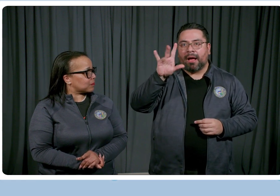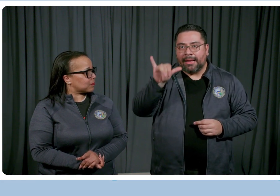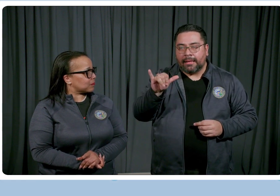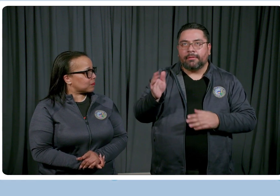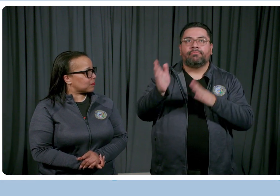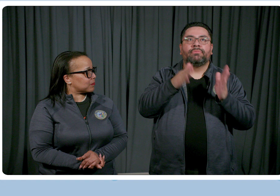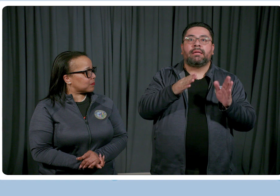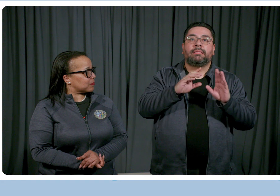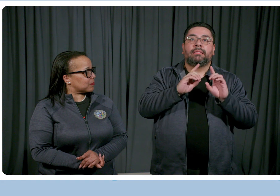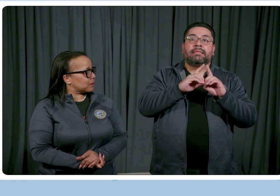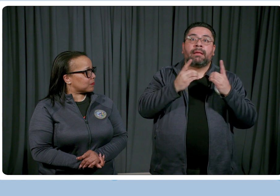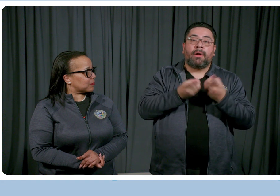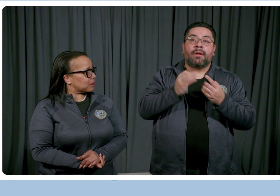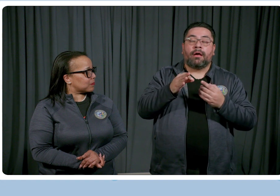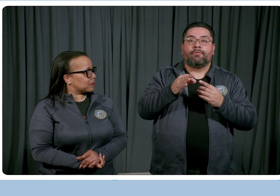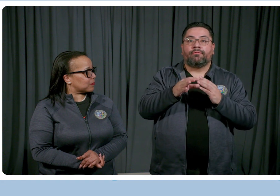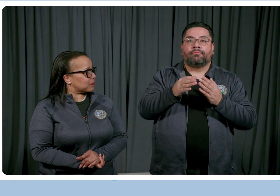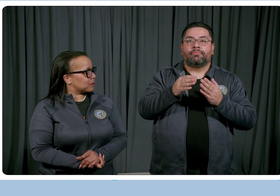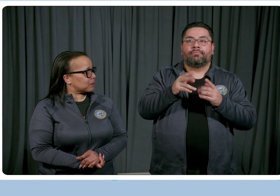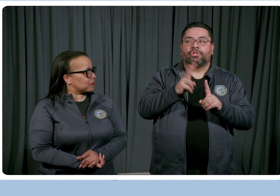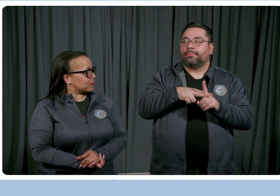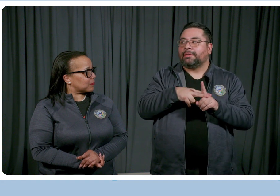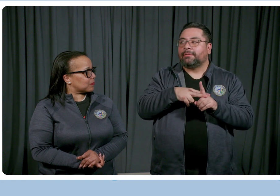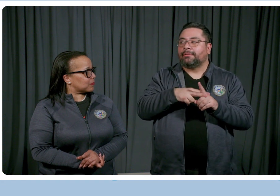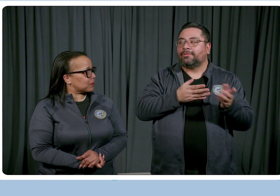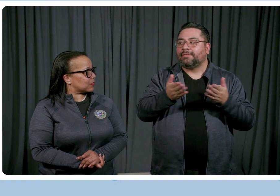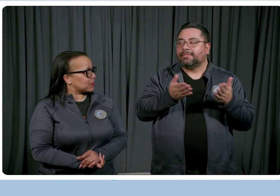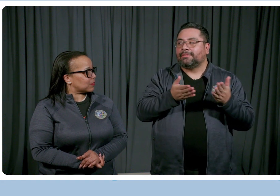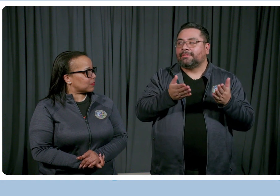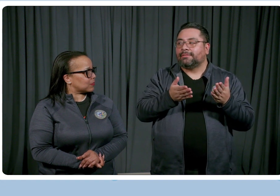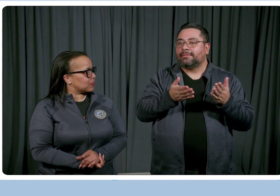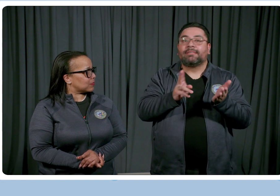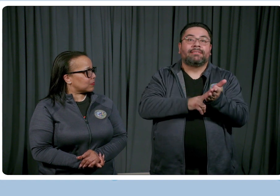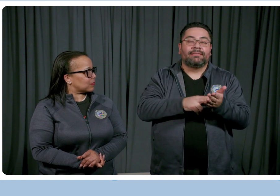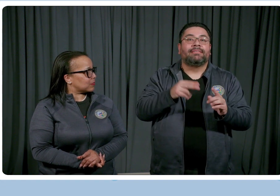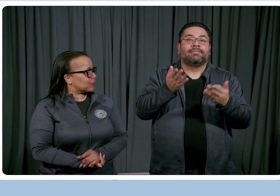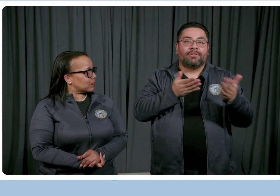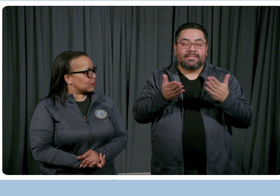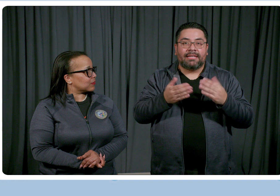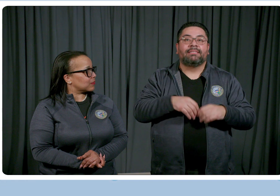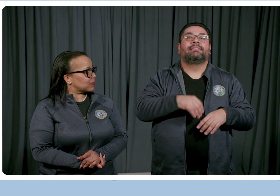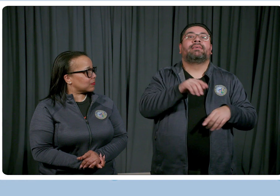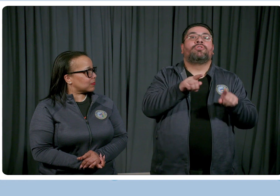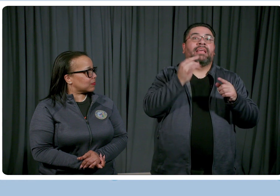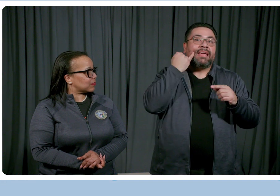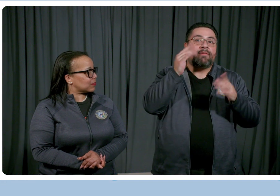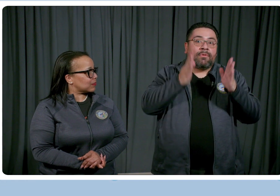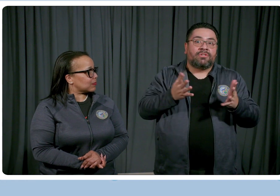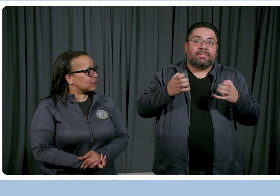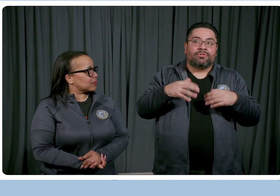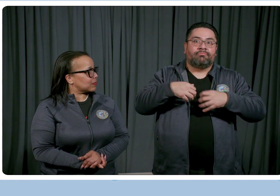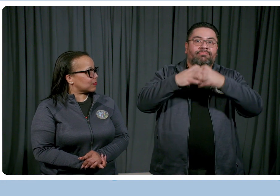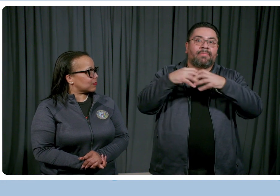the opportunity to hear from the Department of Procurement Services about ways to become a business enterprise owned by a